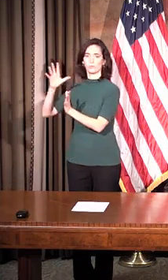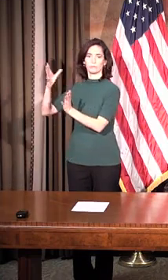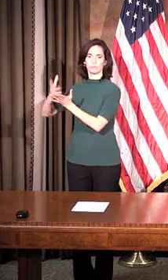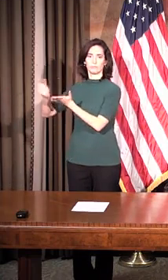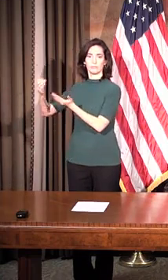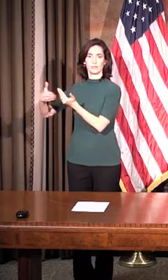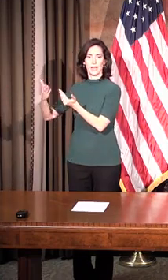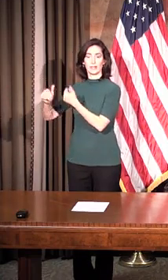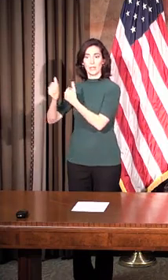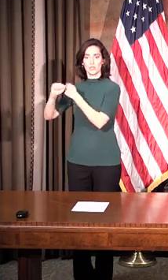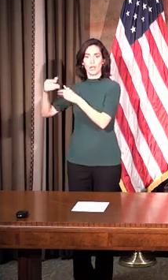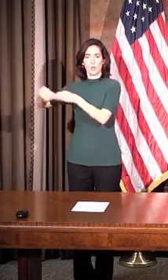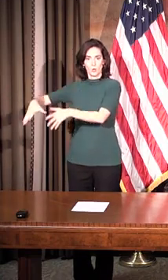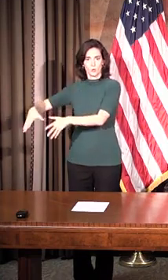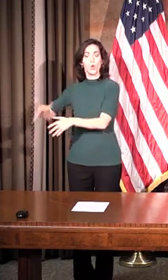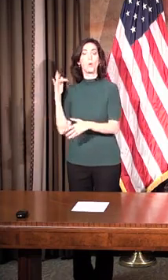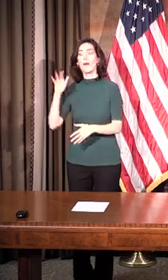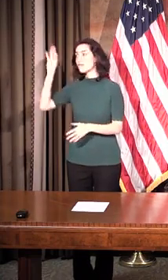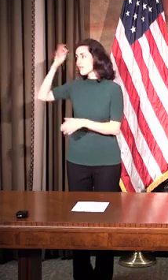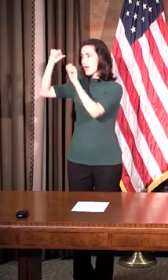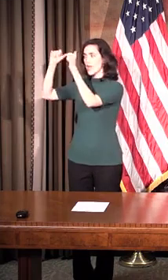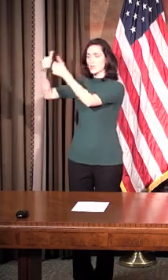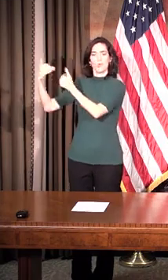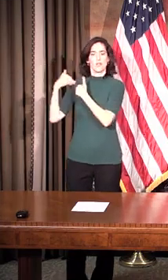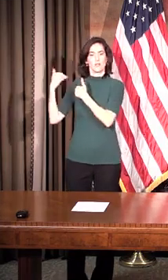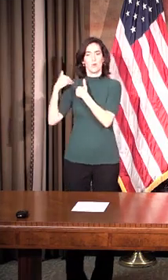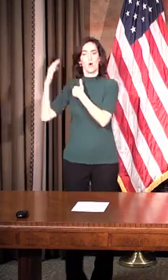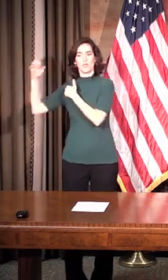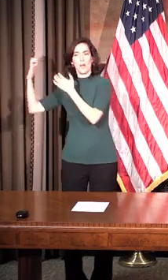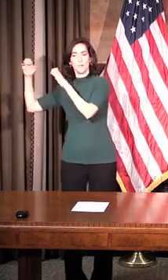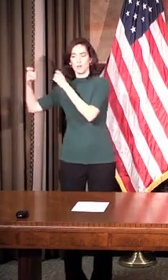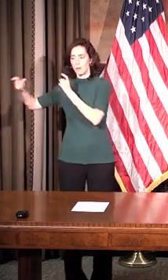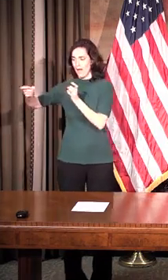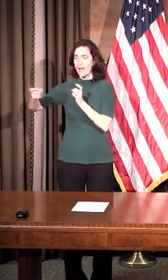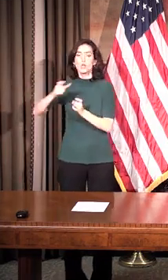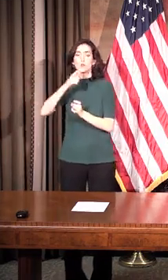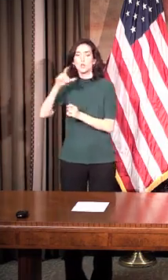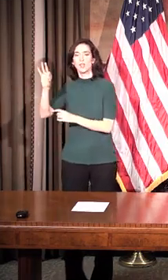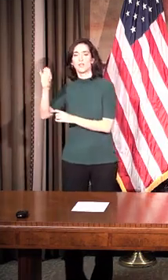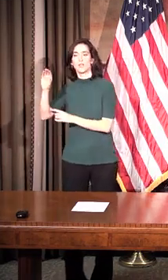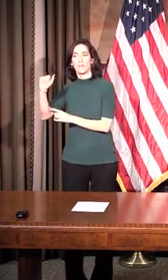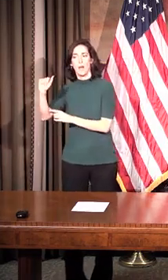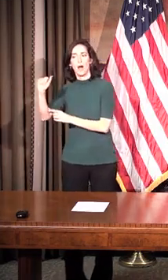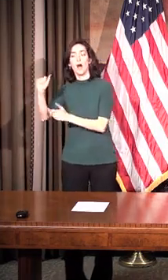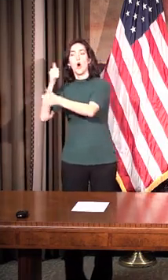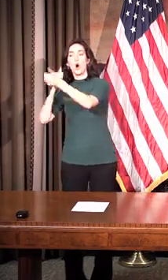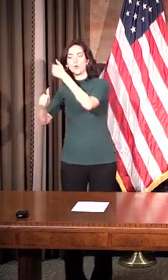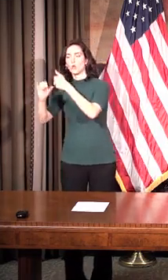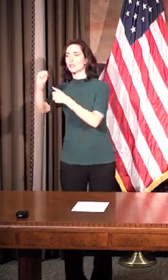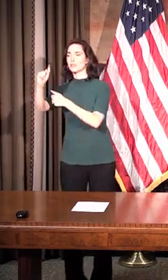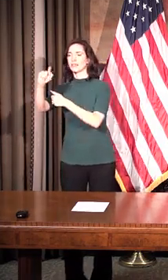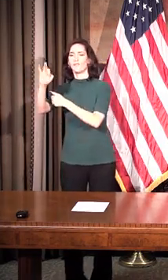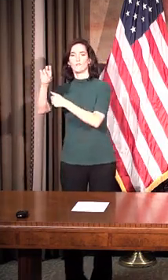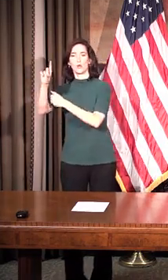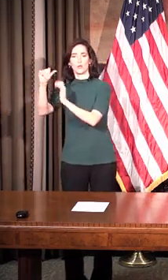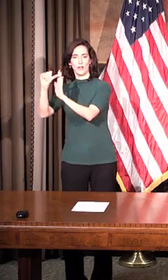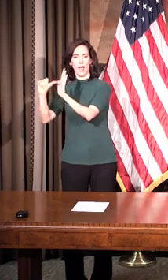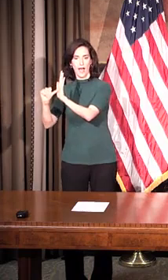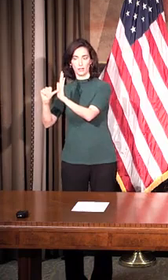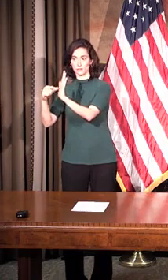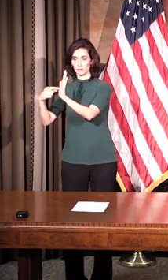primarily responsible for managing this public health emergency is FEMA. It operates through the Stafford Act. The Stafford Act is